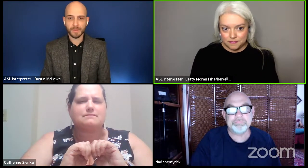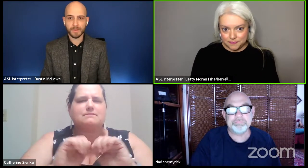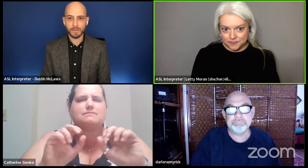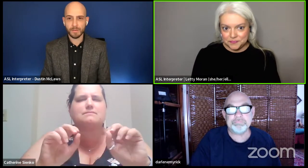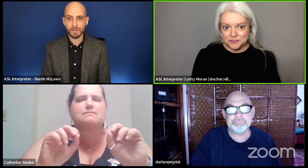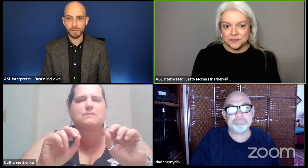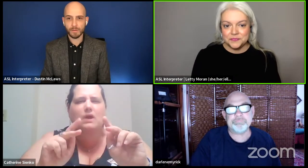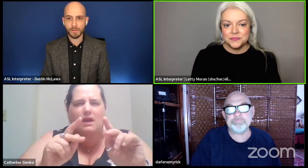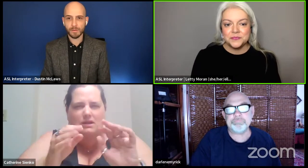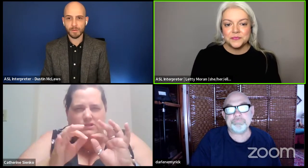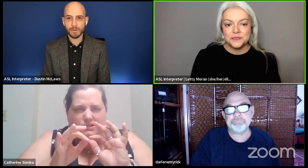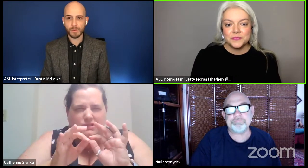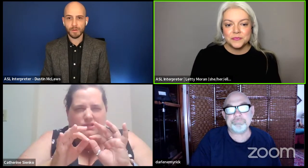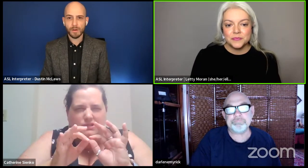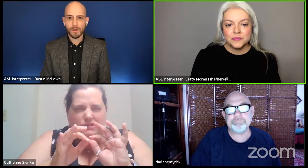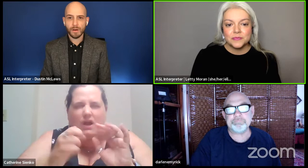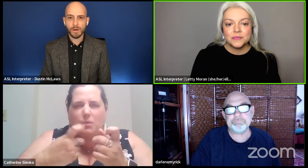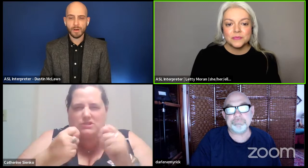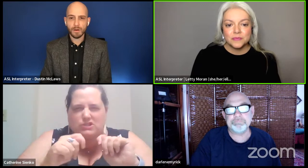call.